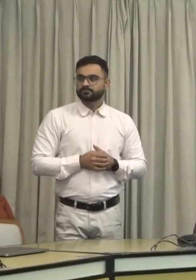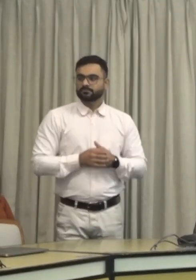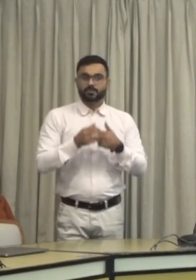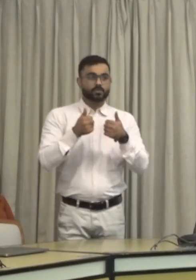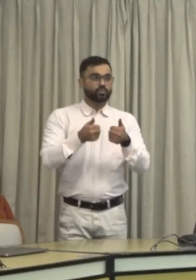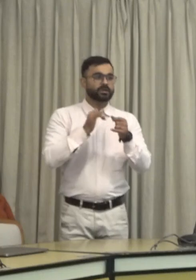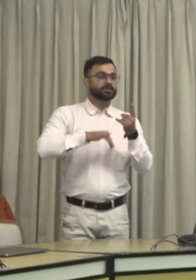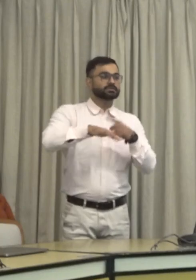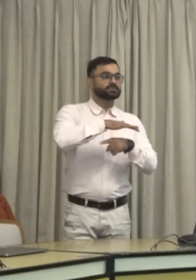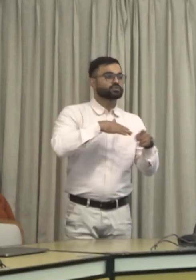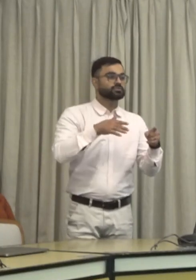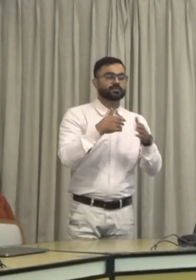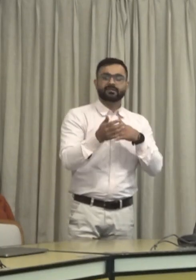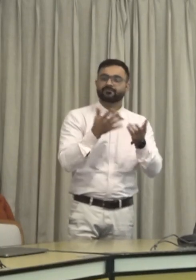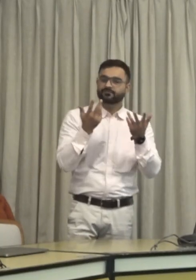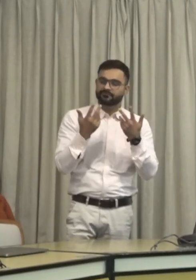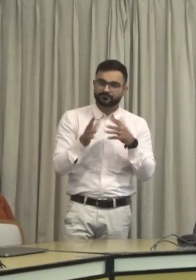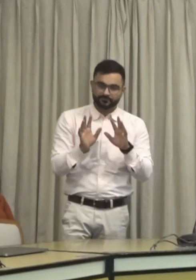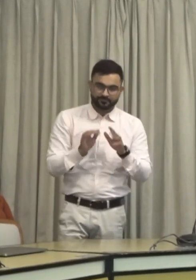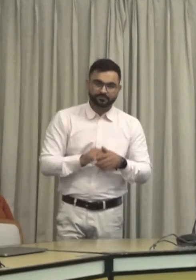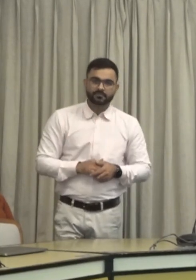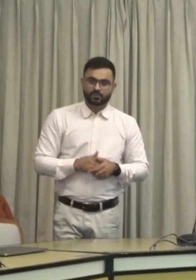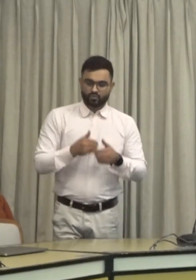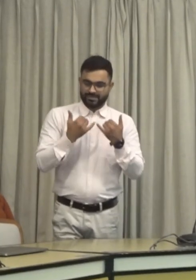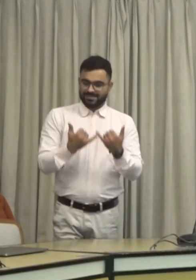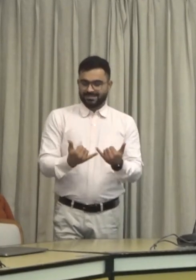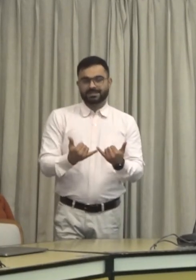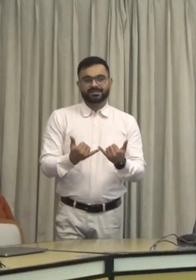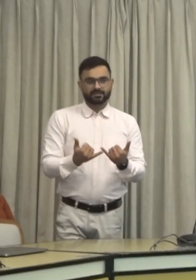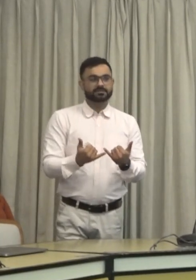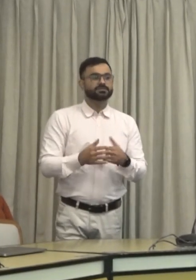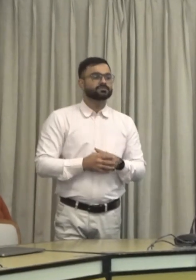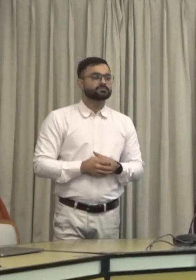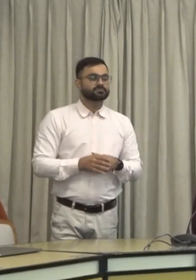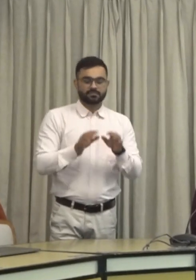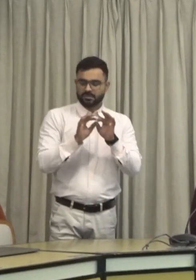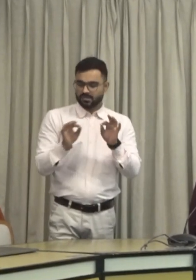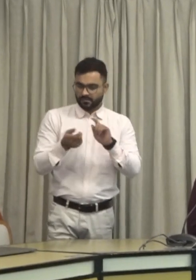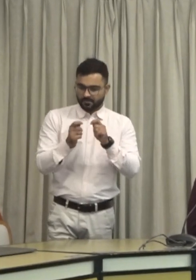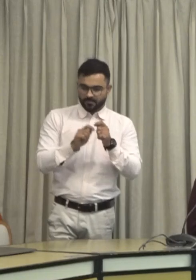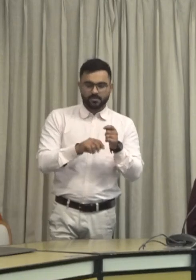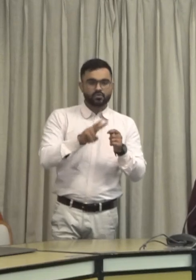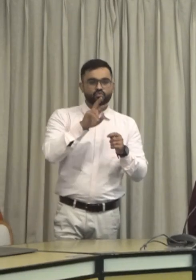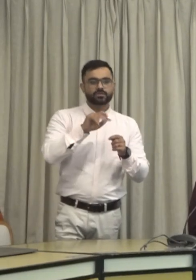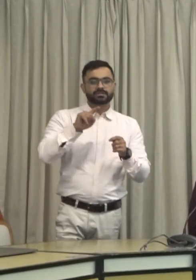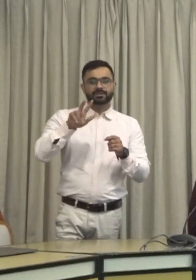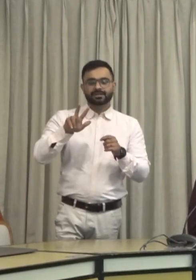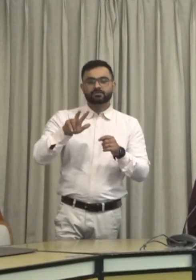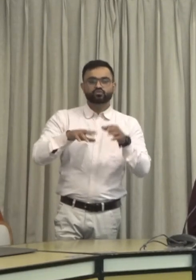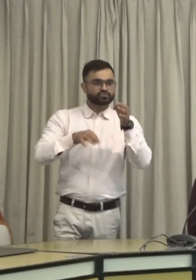best case scenario is that whatever we have now is the simplification of the 2018